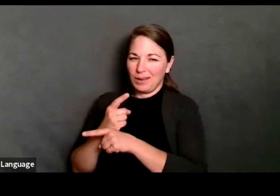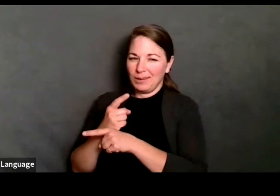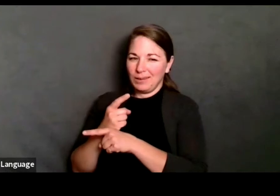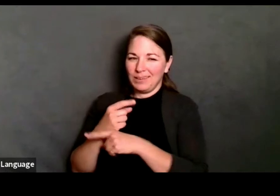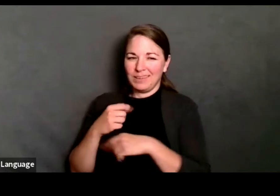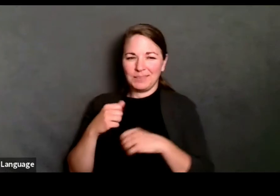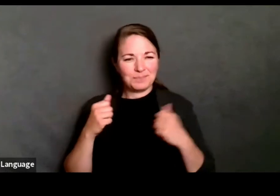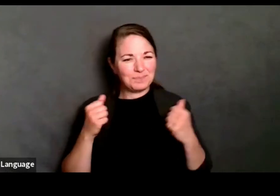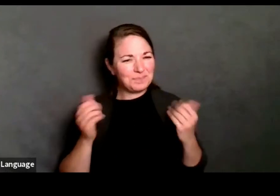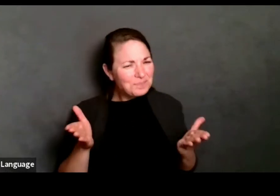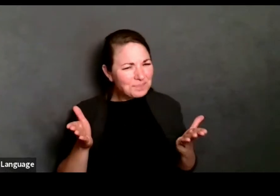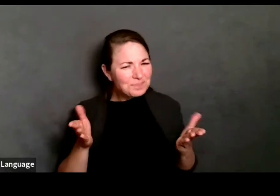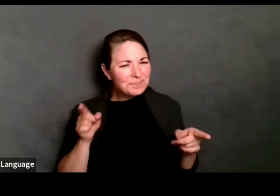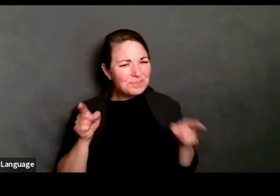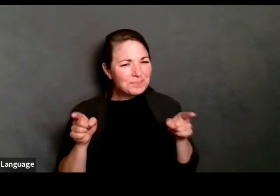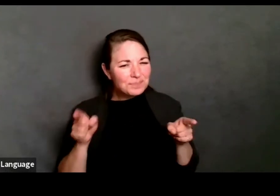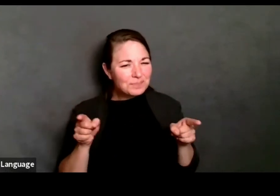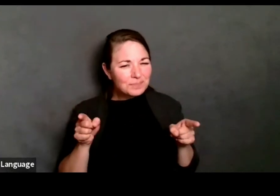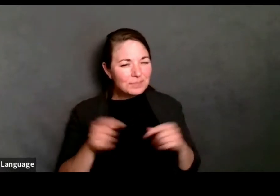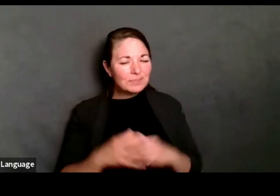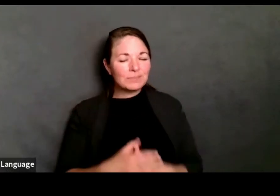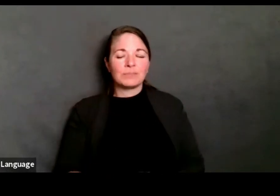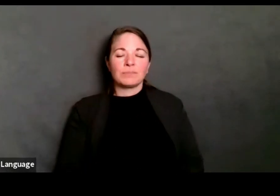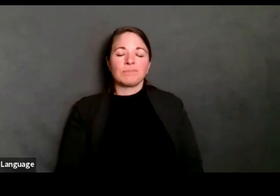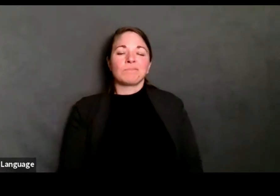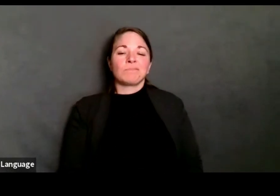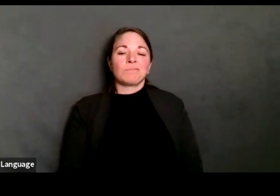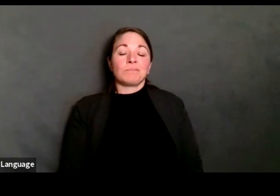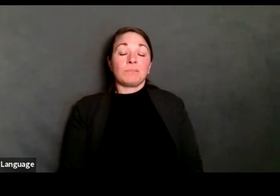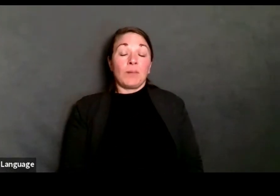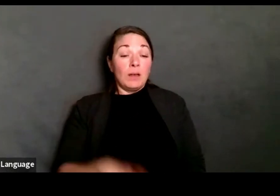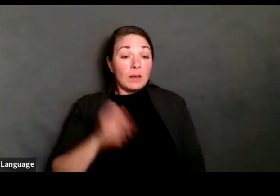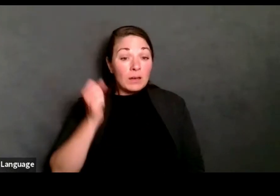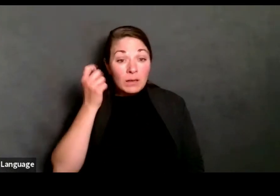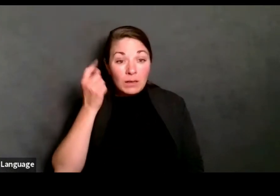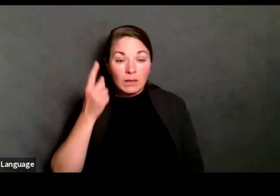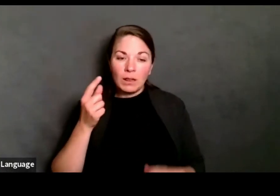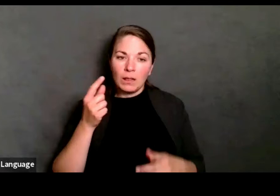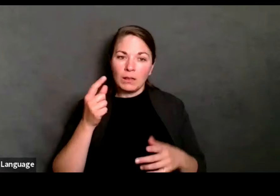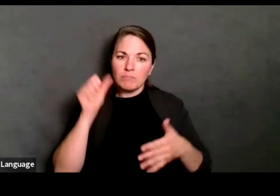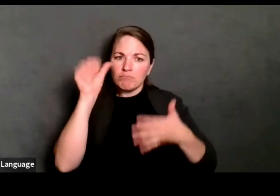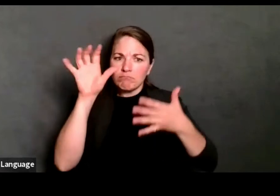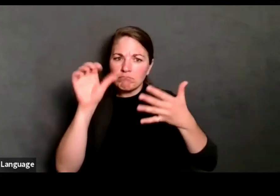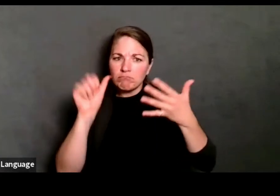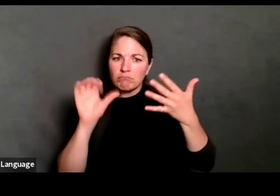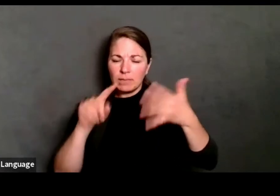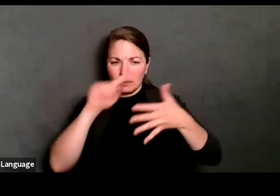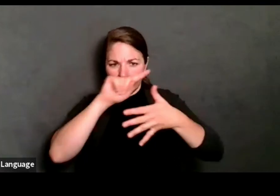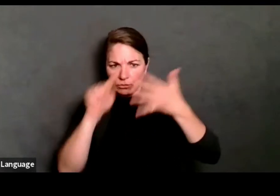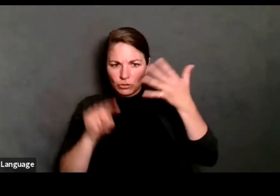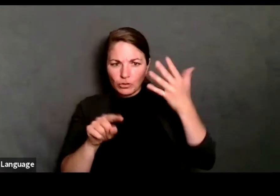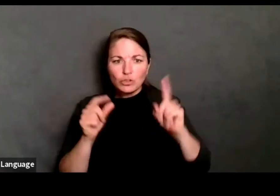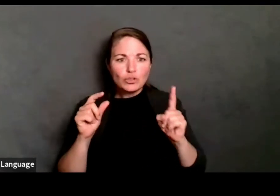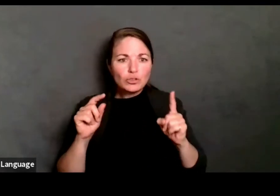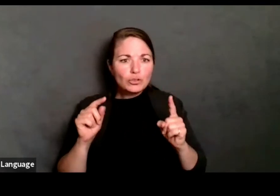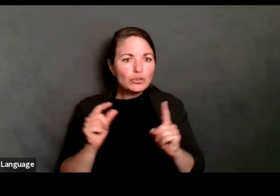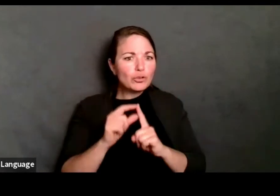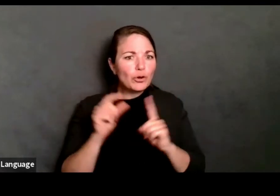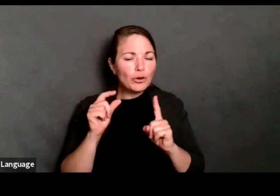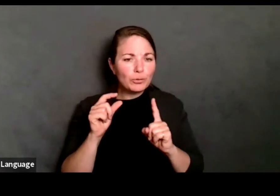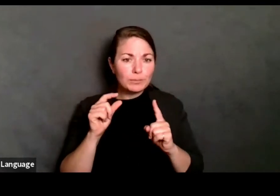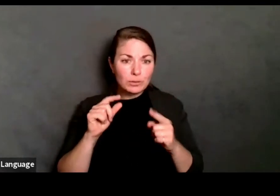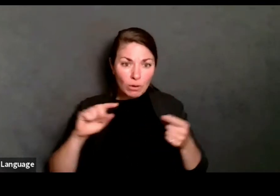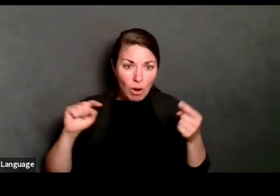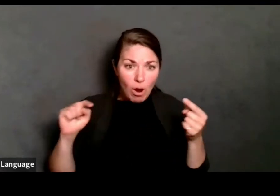So again, in all of these examples, the terms themselves are not inherently harmful or oppressive. They are on their